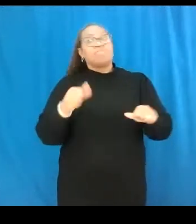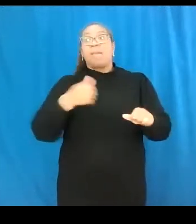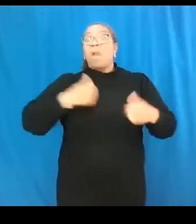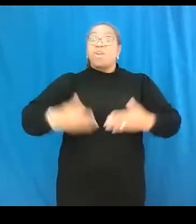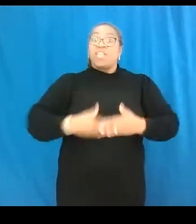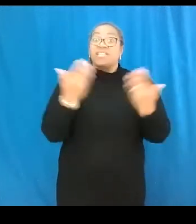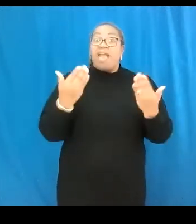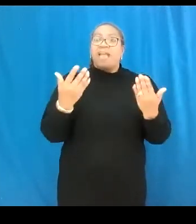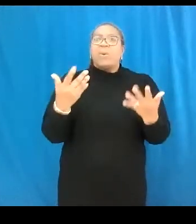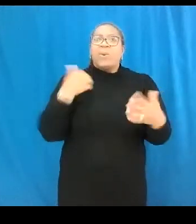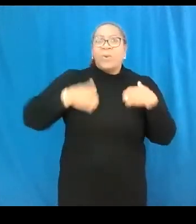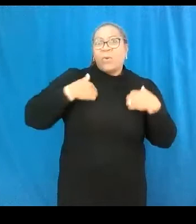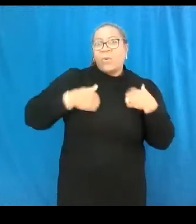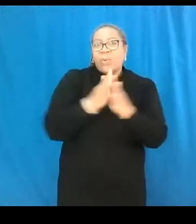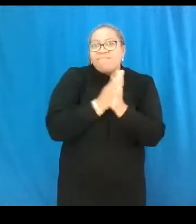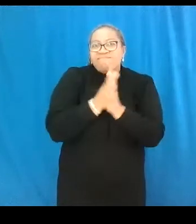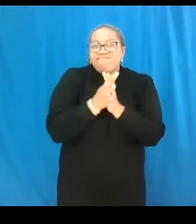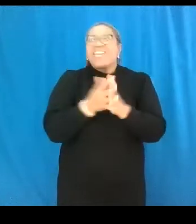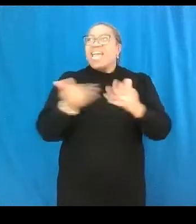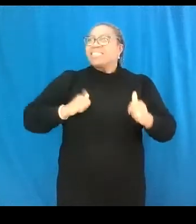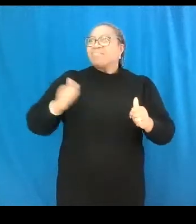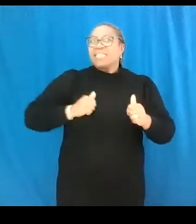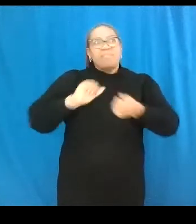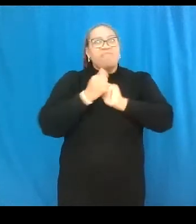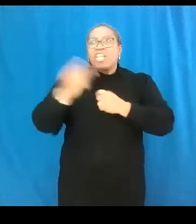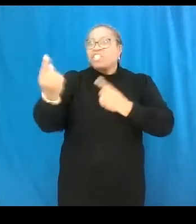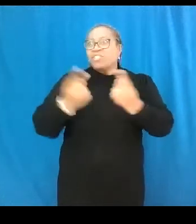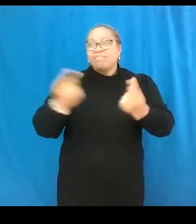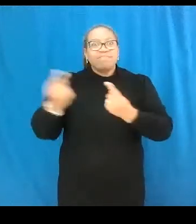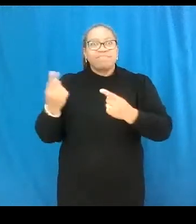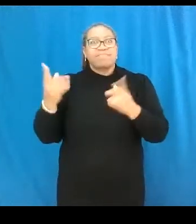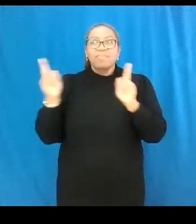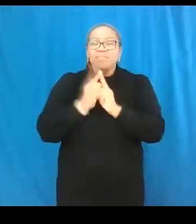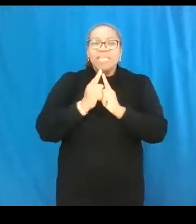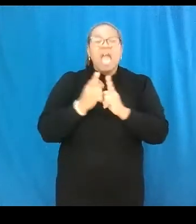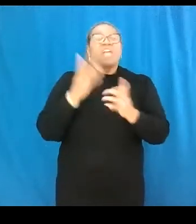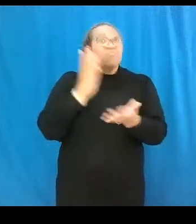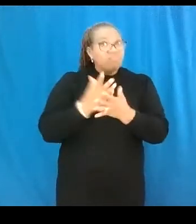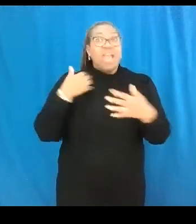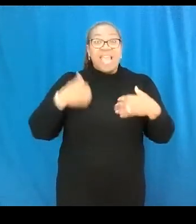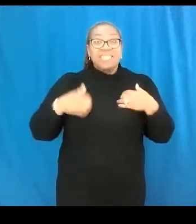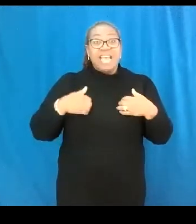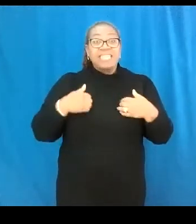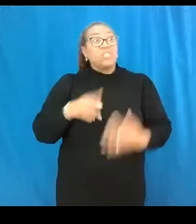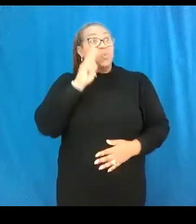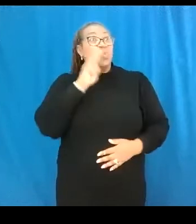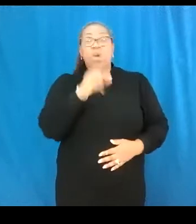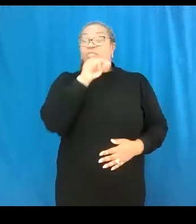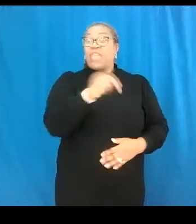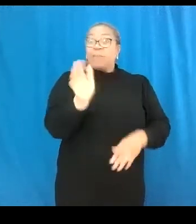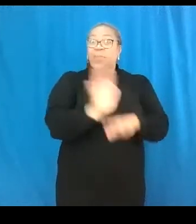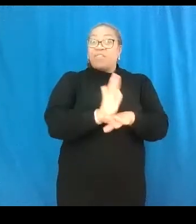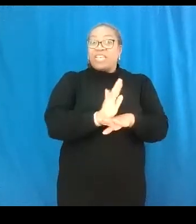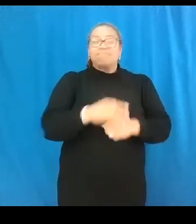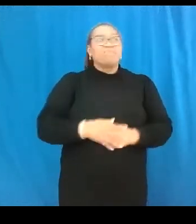I was eager, expecting to really watch this movie. I was so excited that I get to watch this movie. And I was